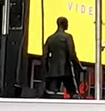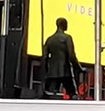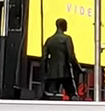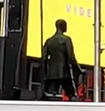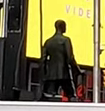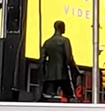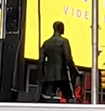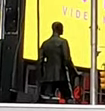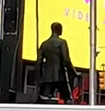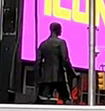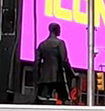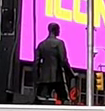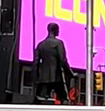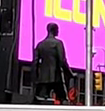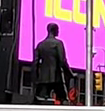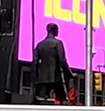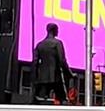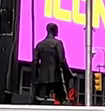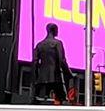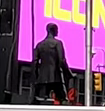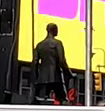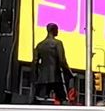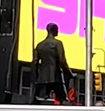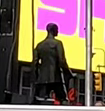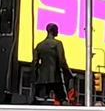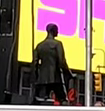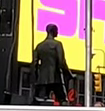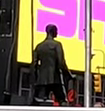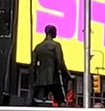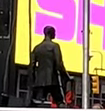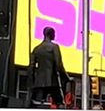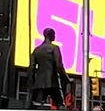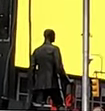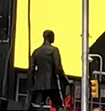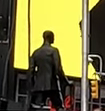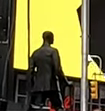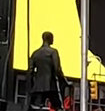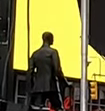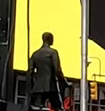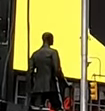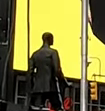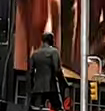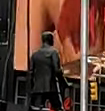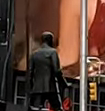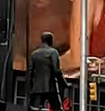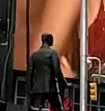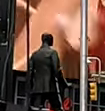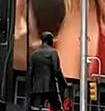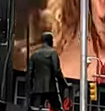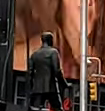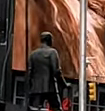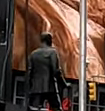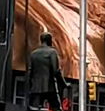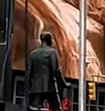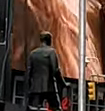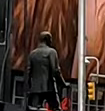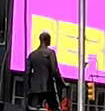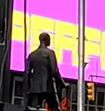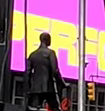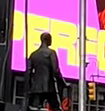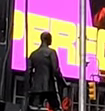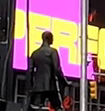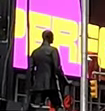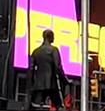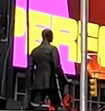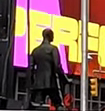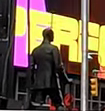from Les Miserables, Motown, the musical, Sunset Boulevard, and from a celebrated work in as Glinda. In Wicked, she